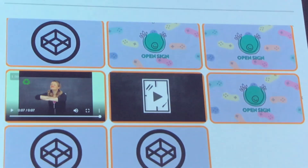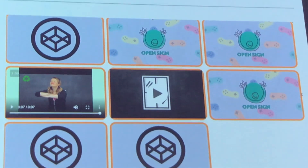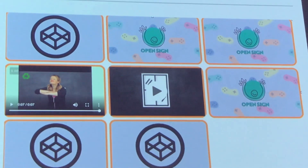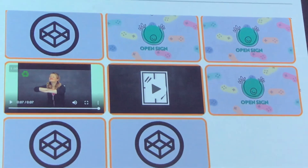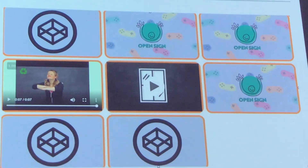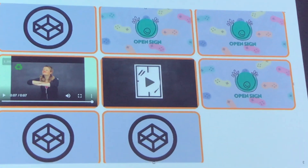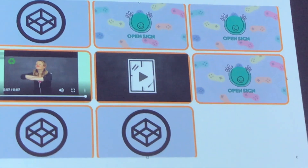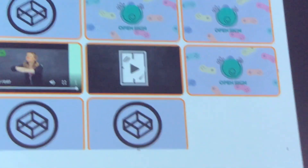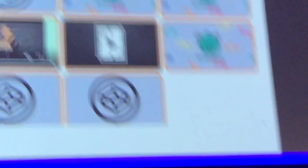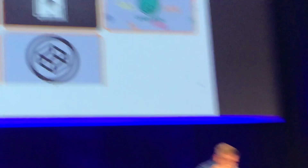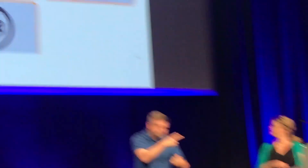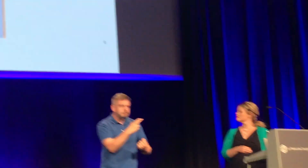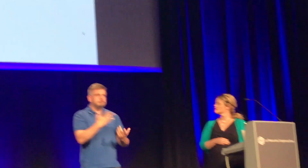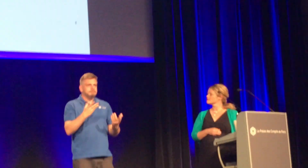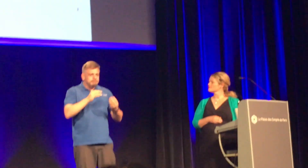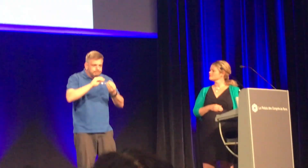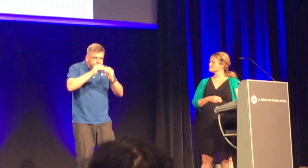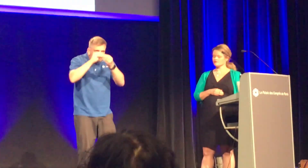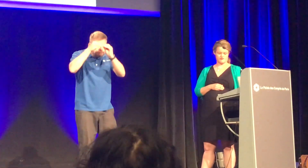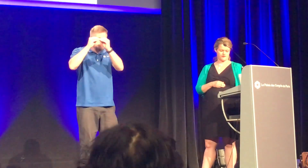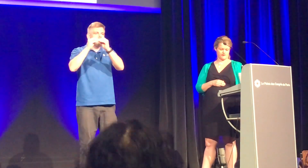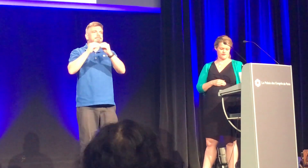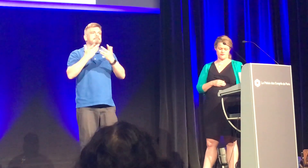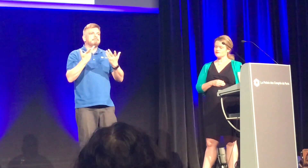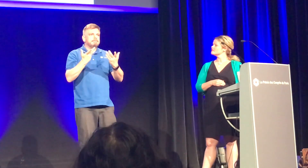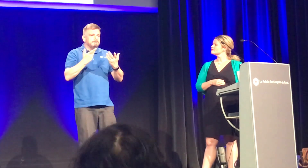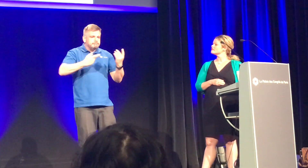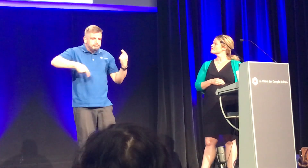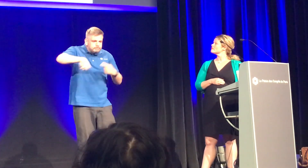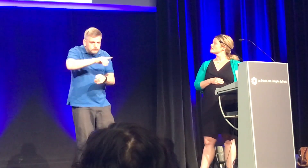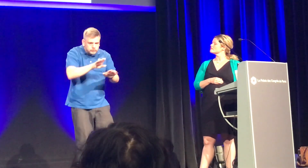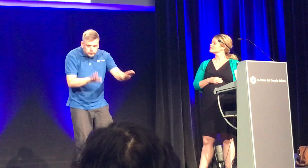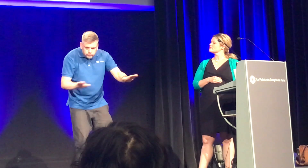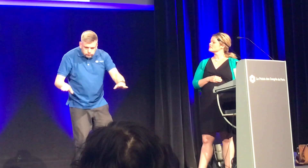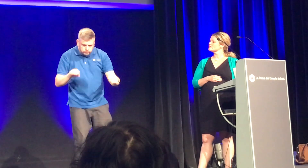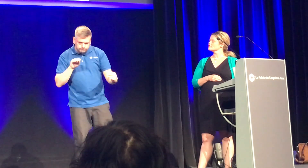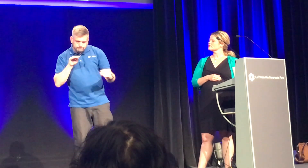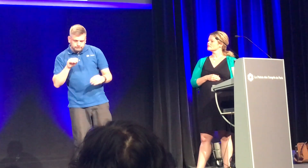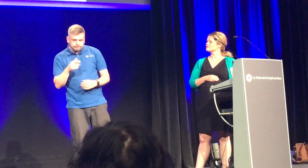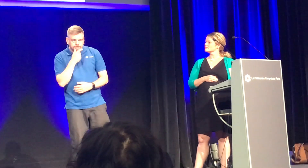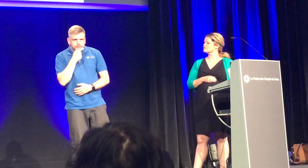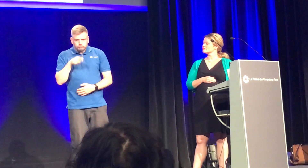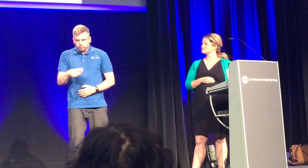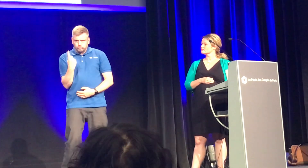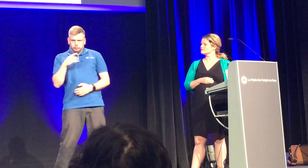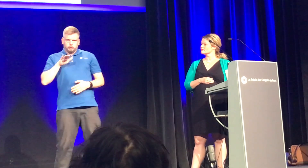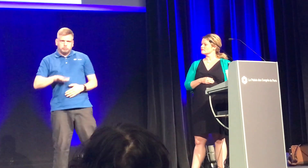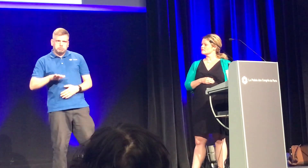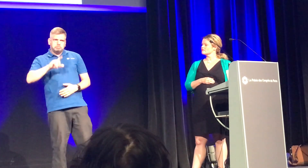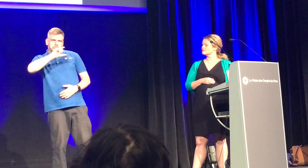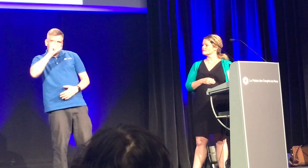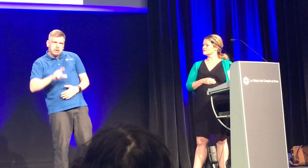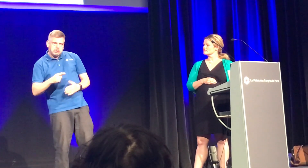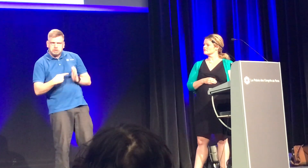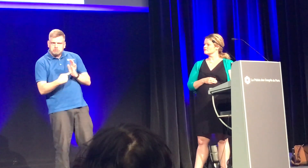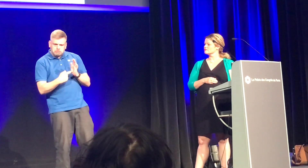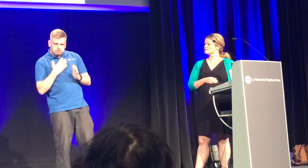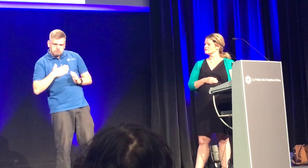We're also developing games and activities that can be used by teachers in the classroom with deaf children. So